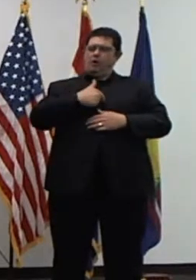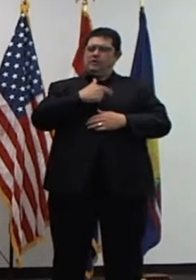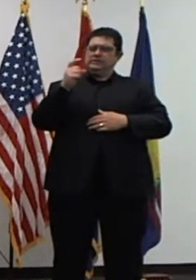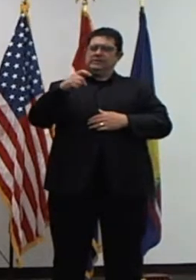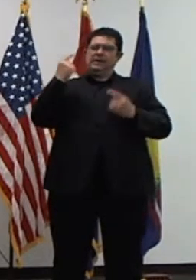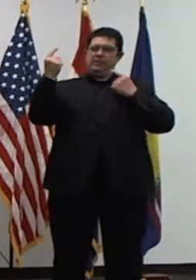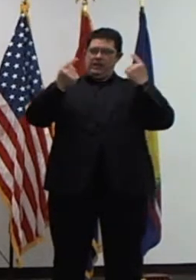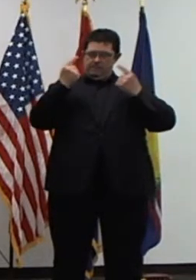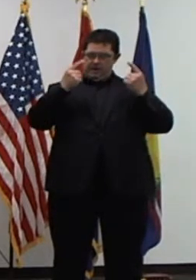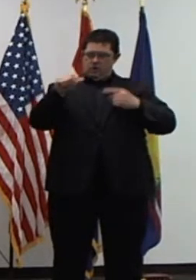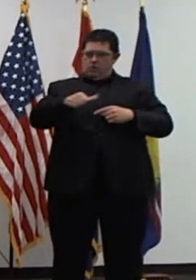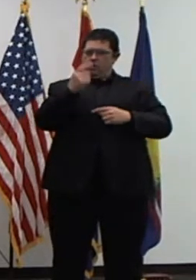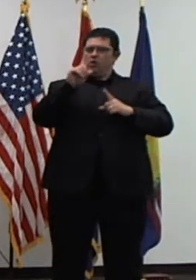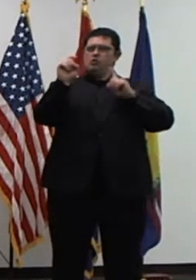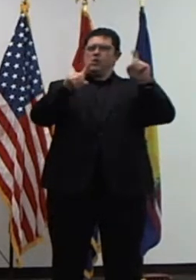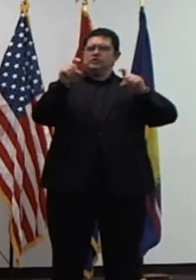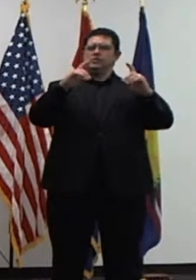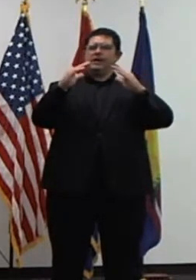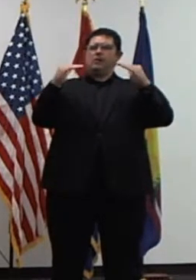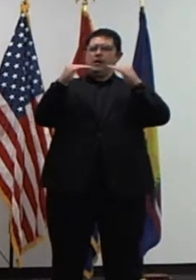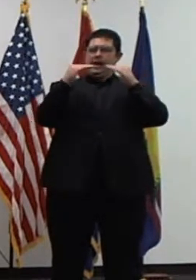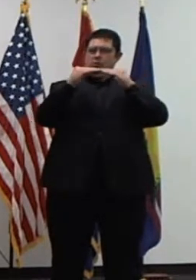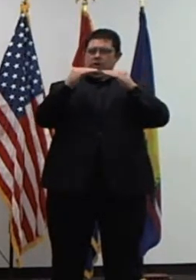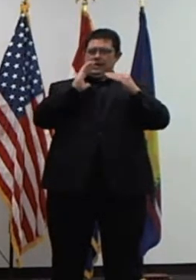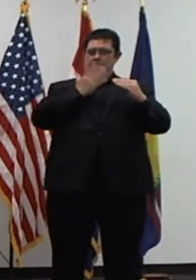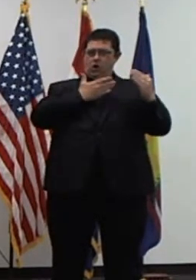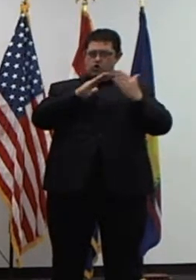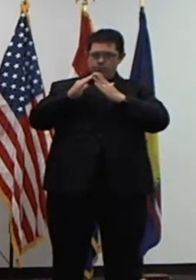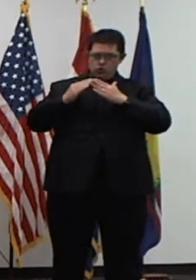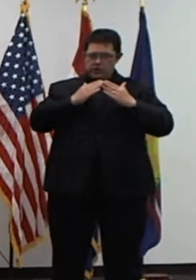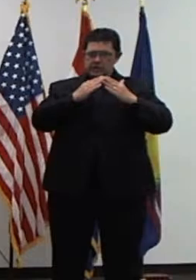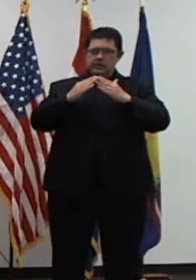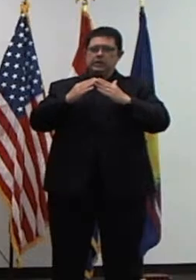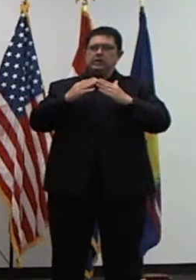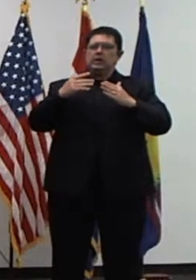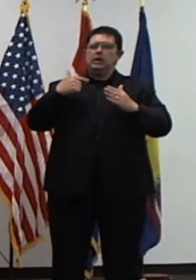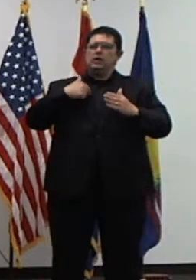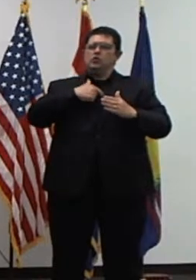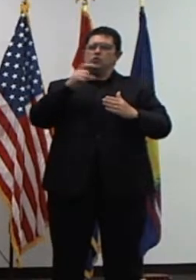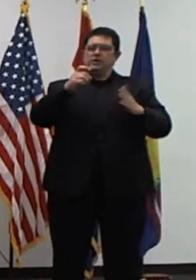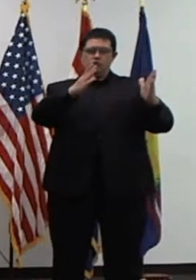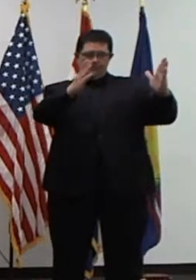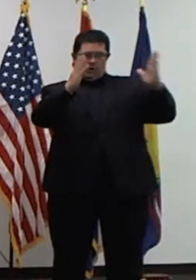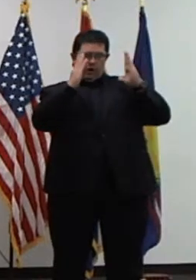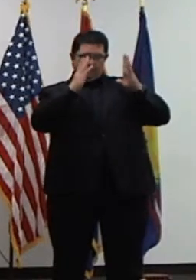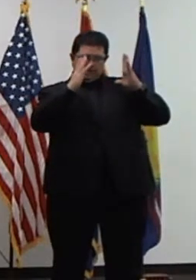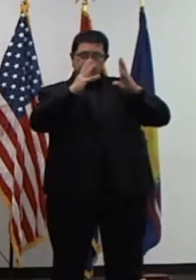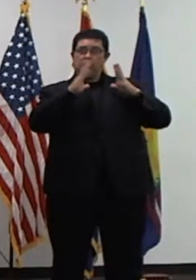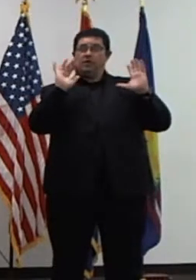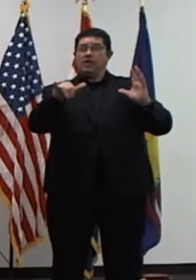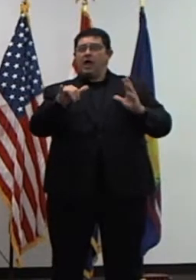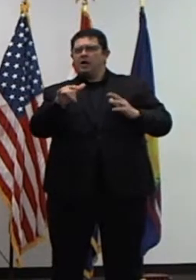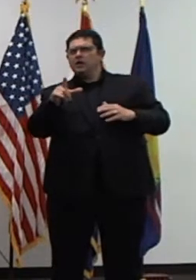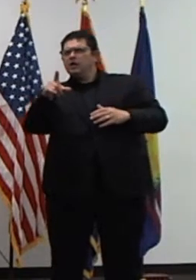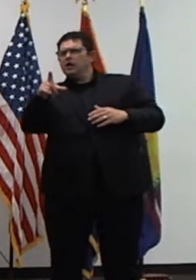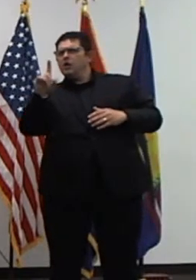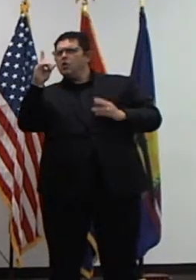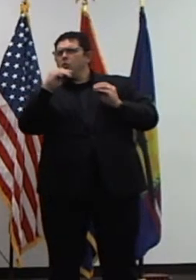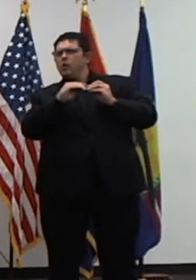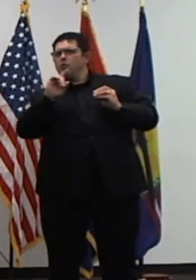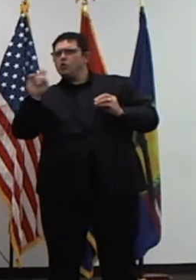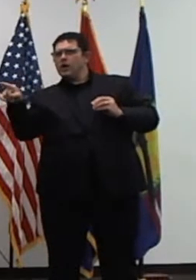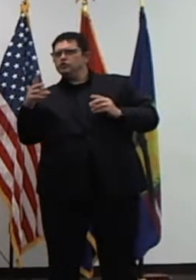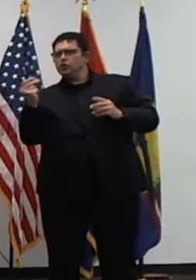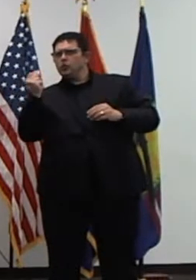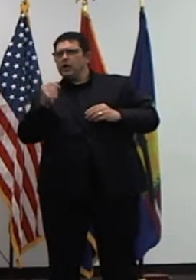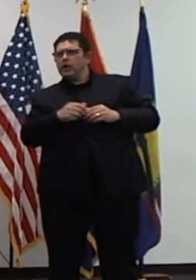Another question of equity in our community, and that's something we need to give a lot of attention and respect to. Thank you. Yes. One more question real